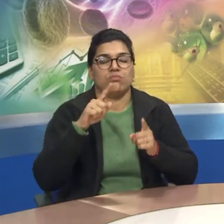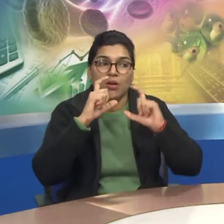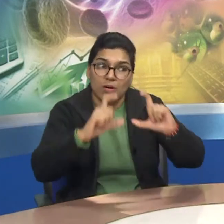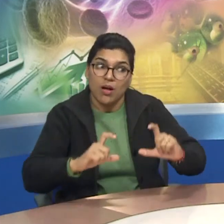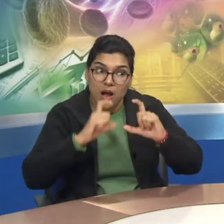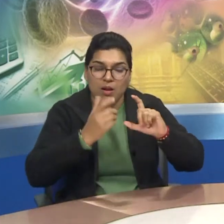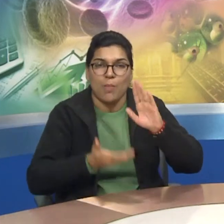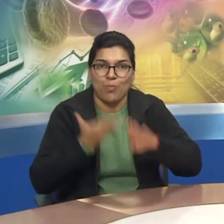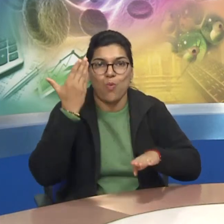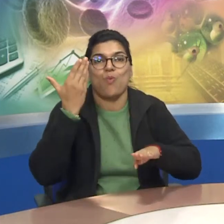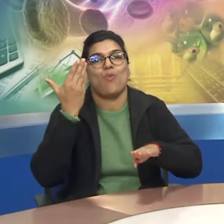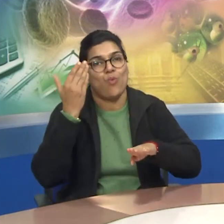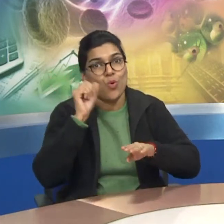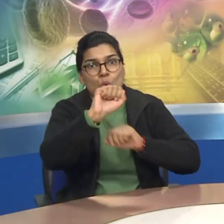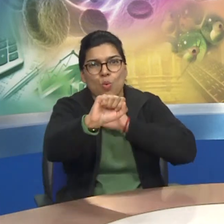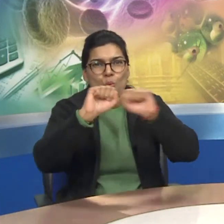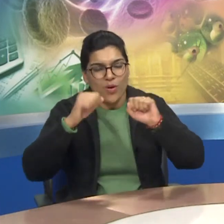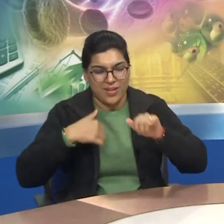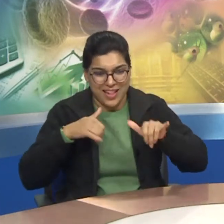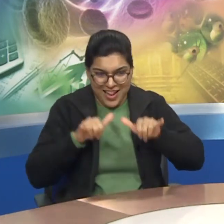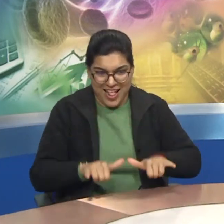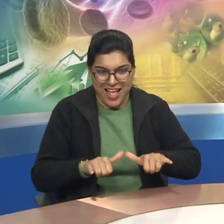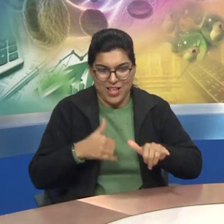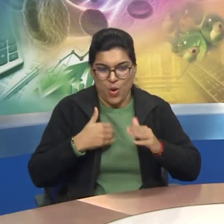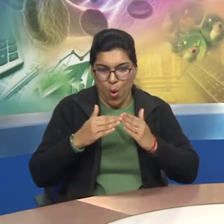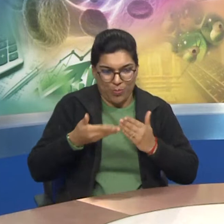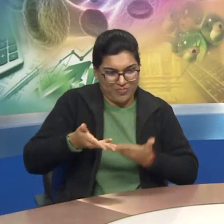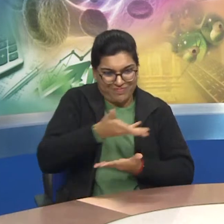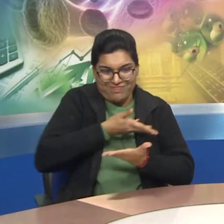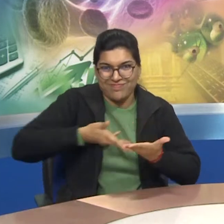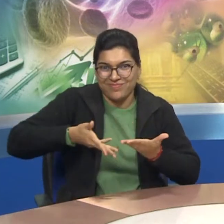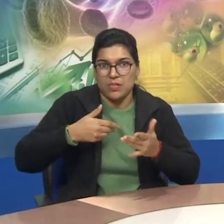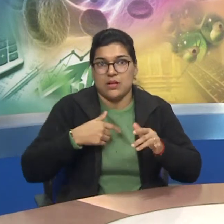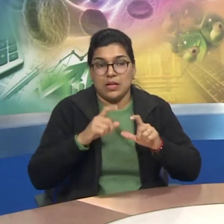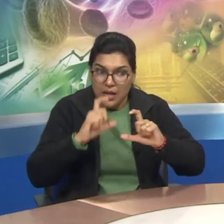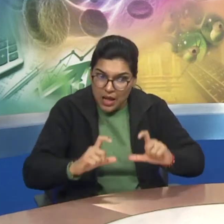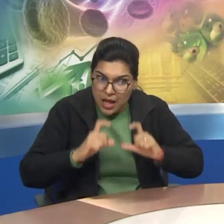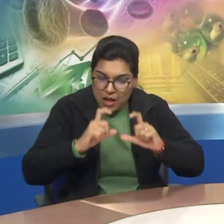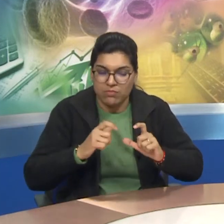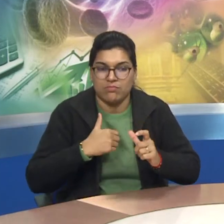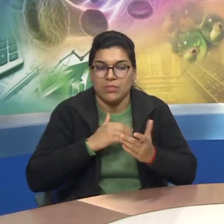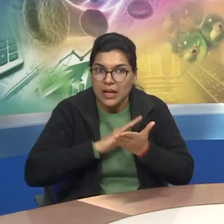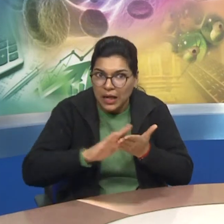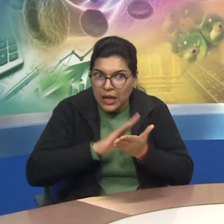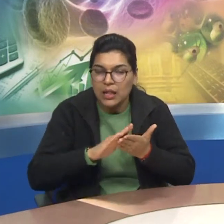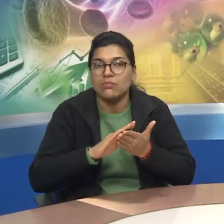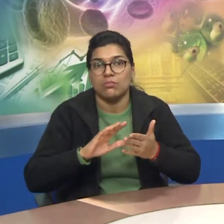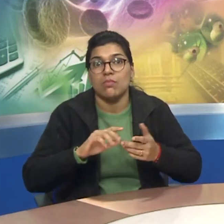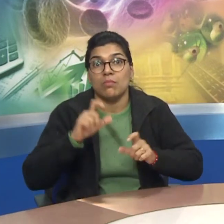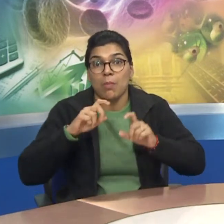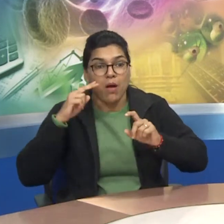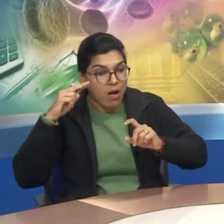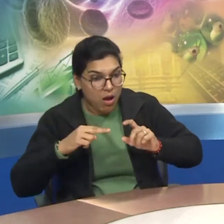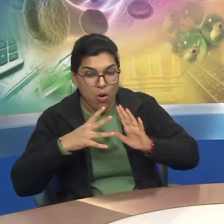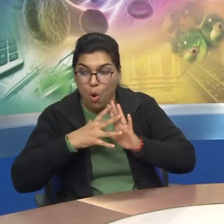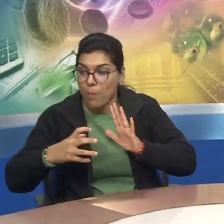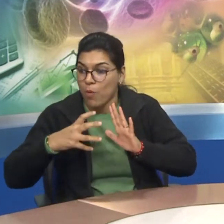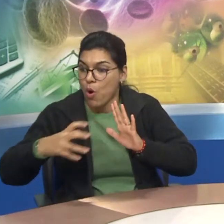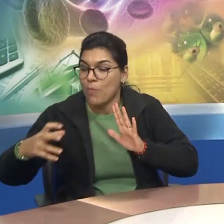land. So the air around us and the water sources, by not polluting them and